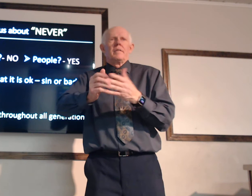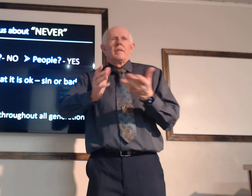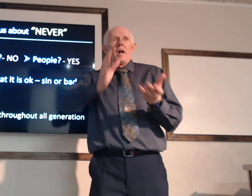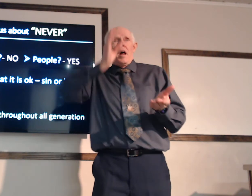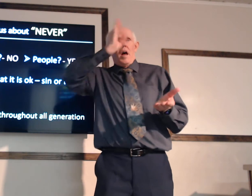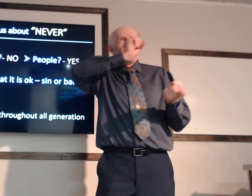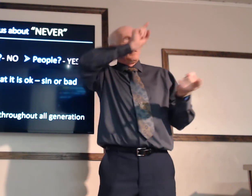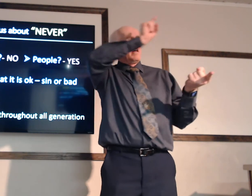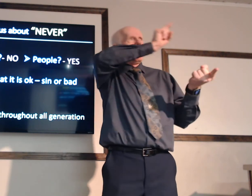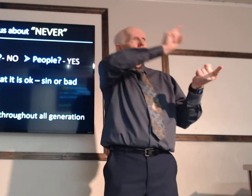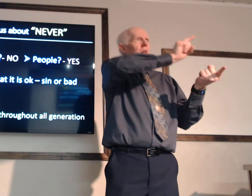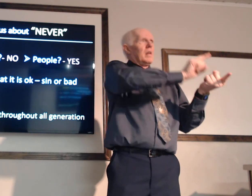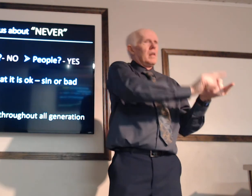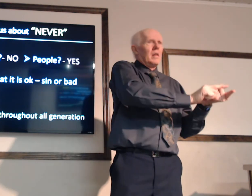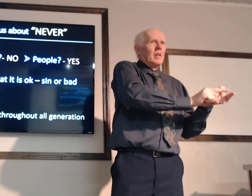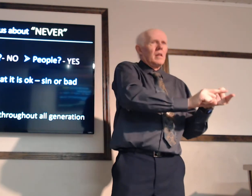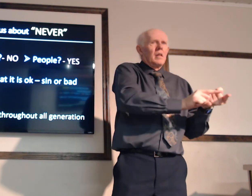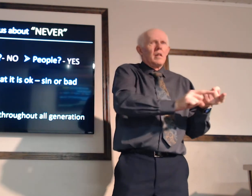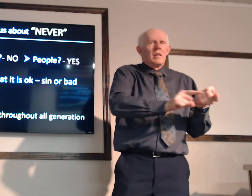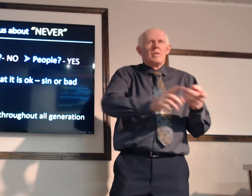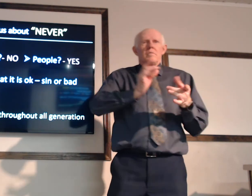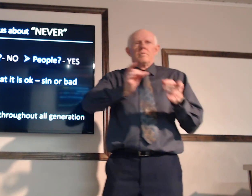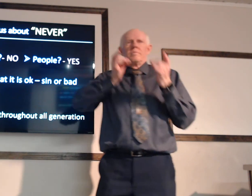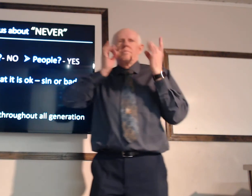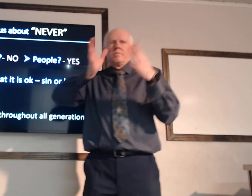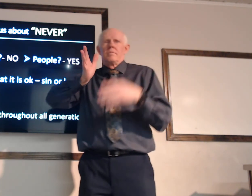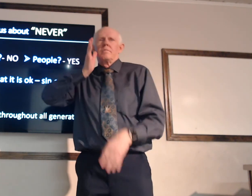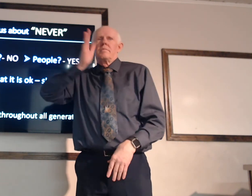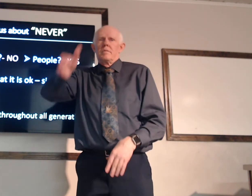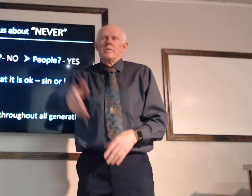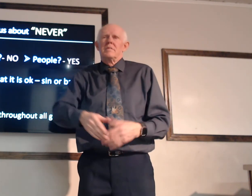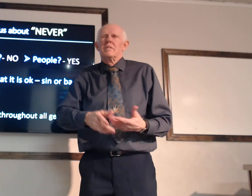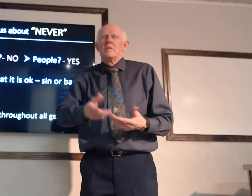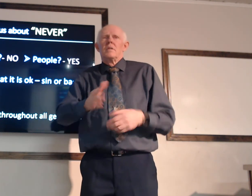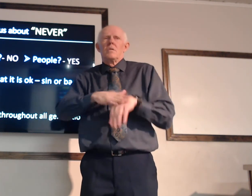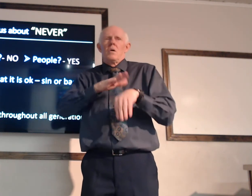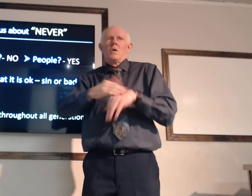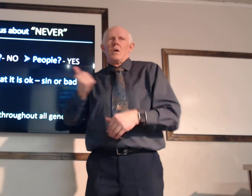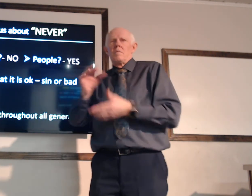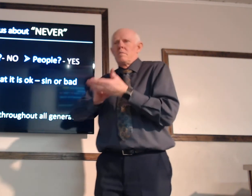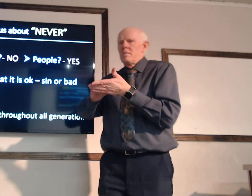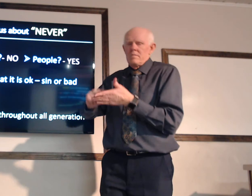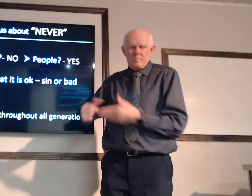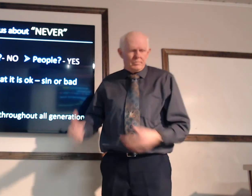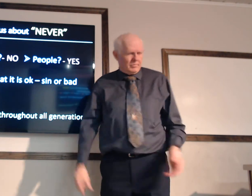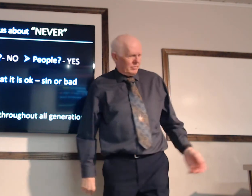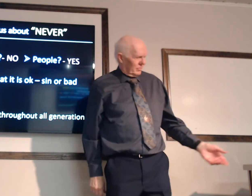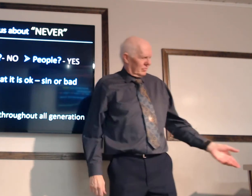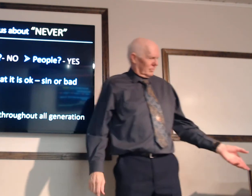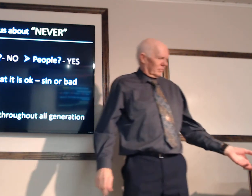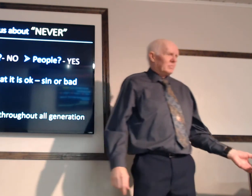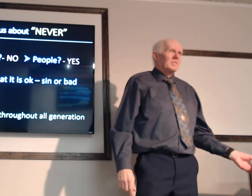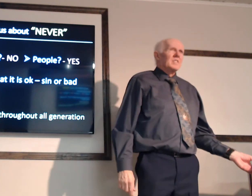awful, and it led to less and less people, and they were warned.